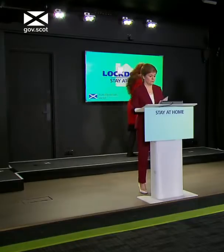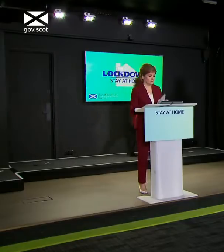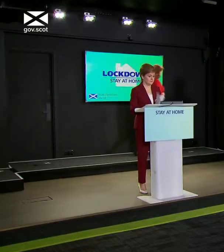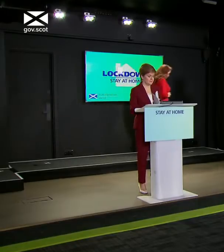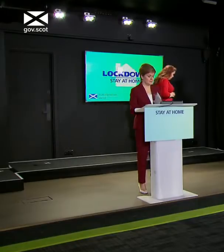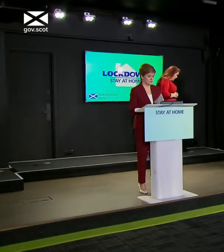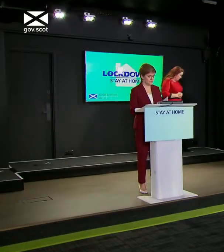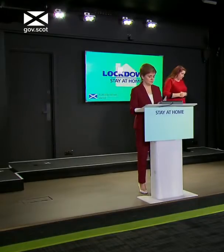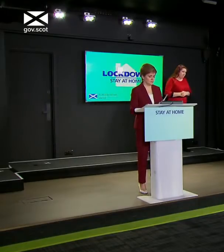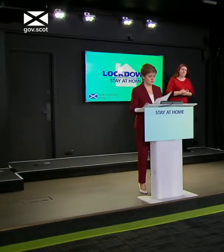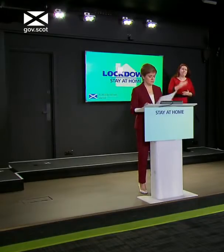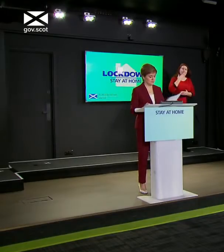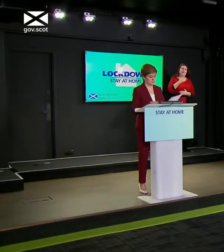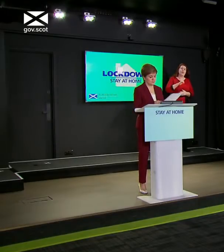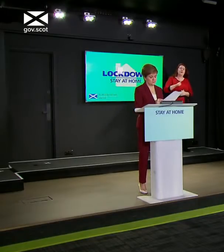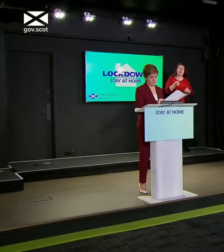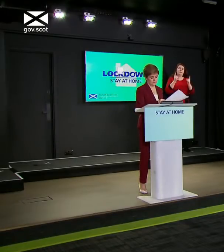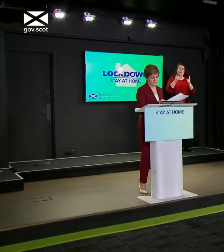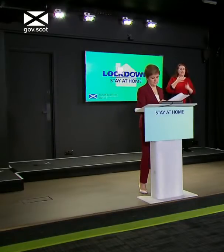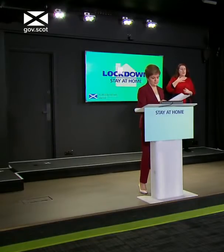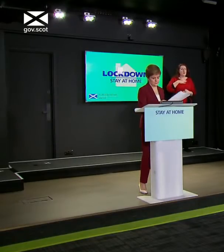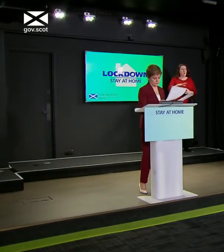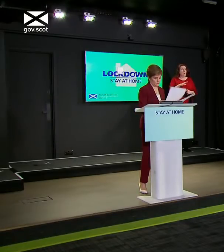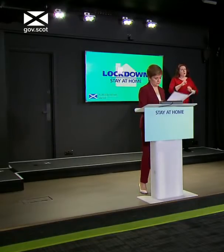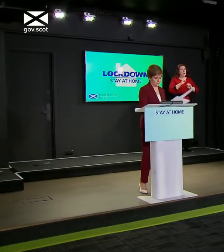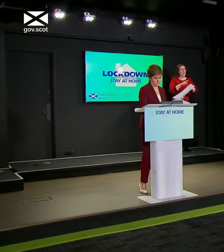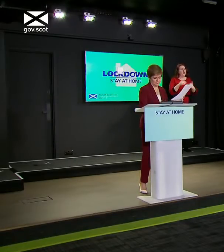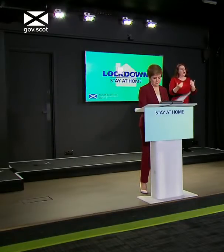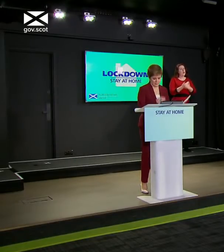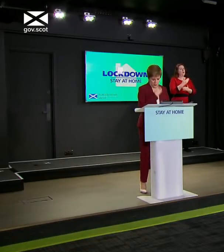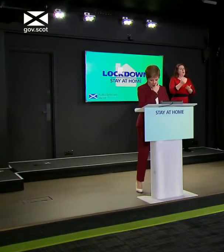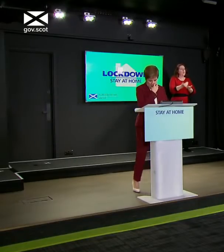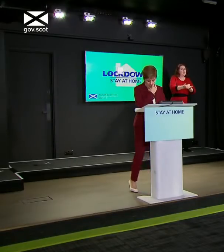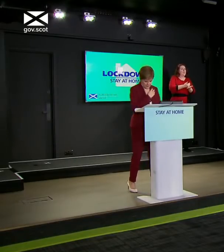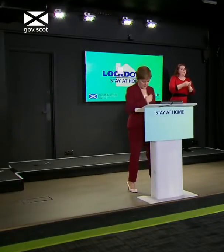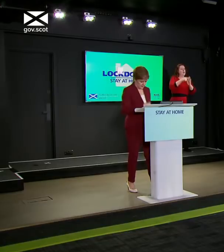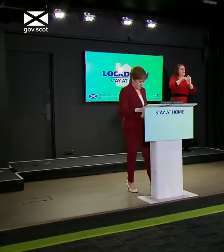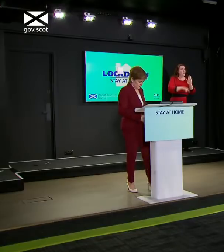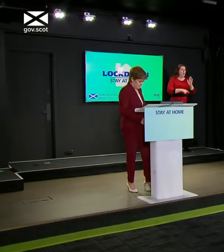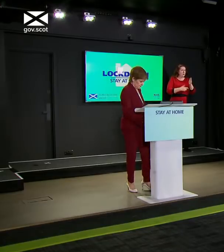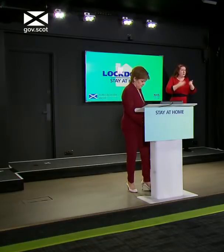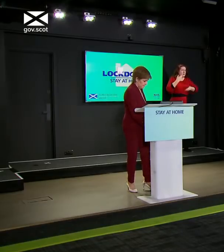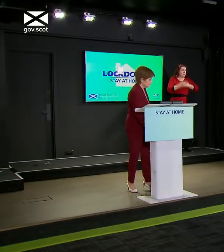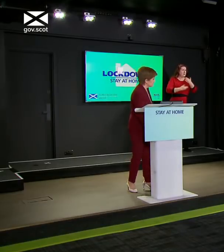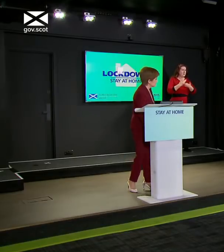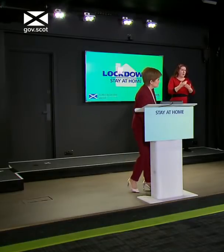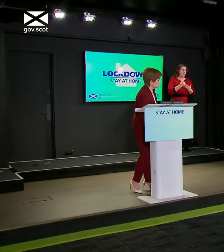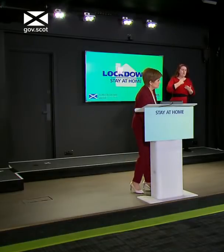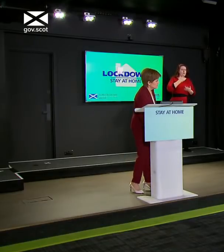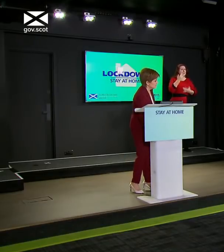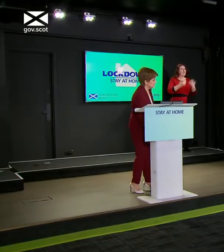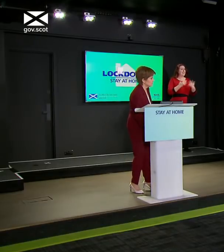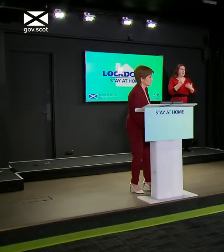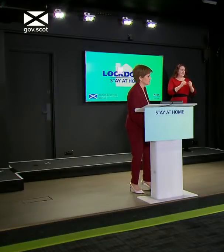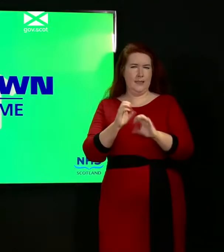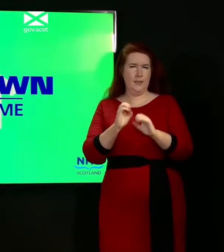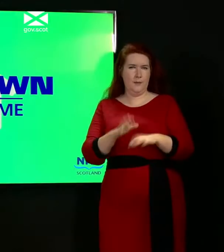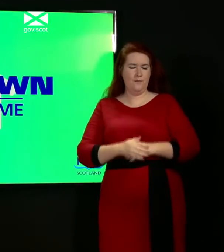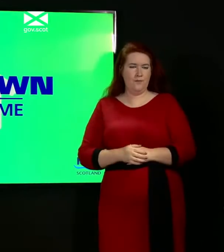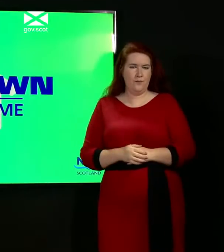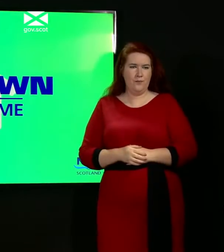just briefly put these new safety measures into some kind of context using principally statistics. Though